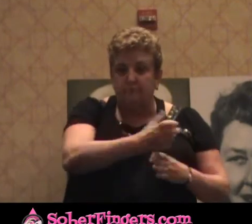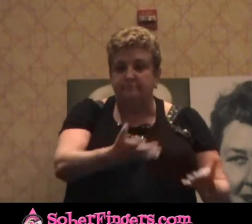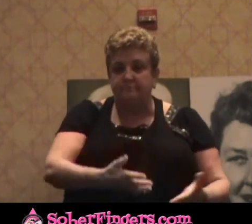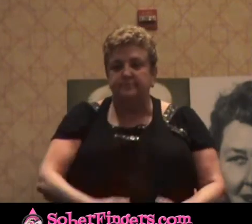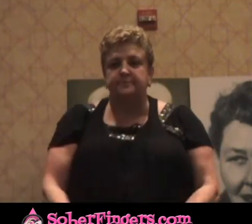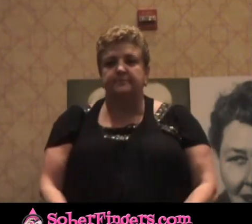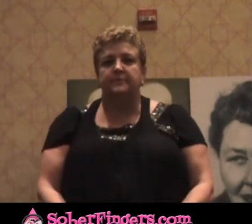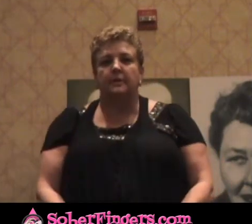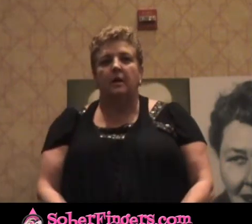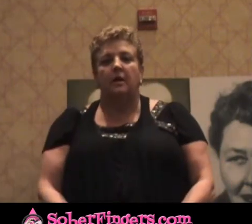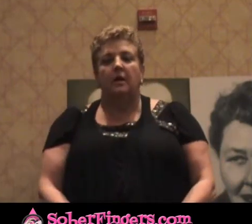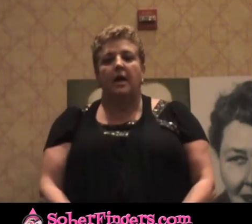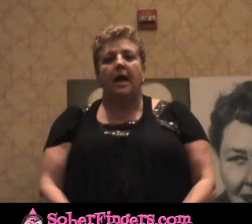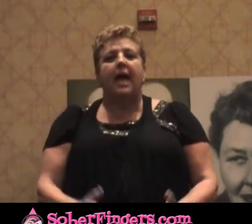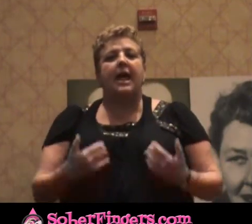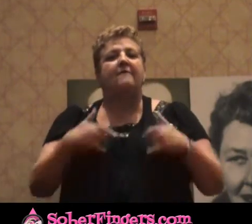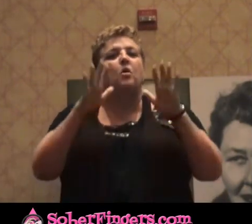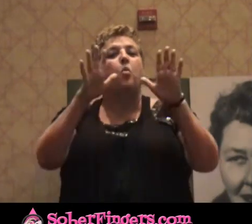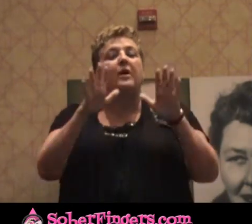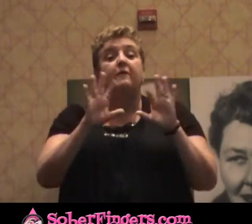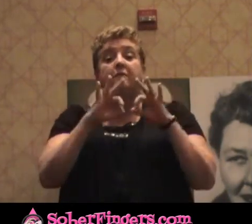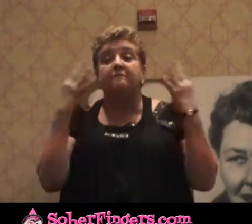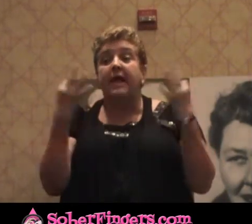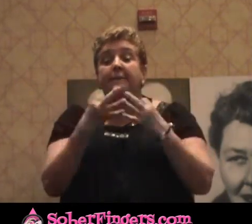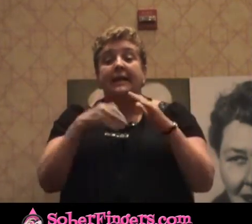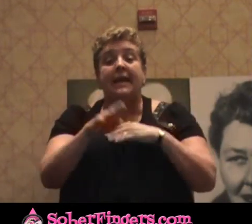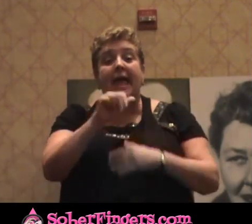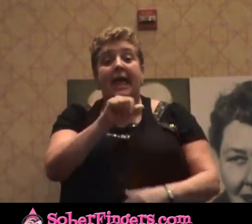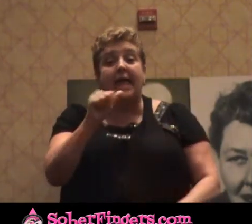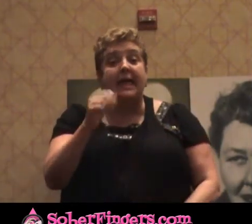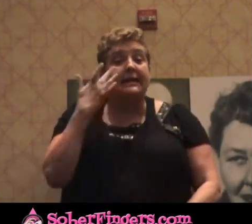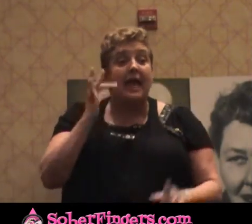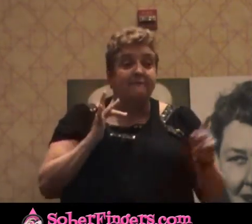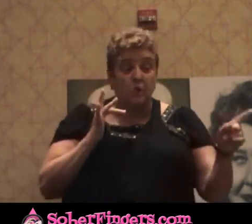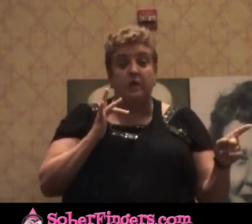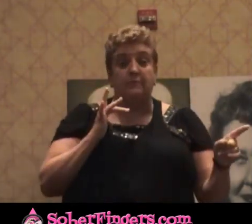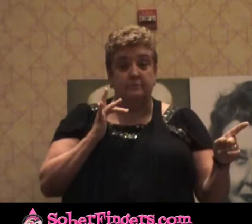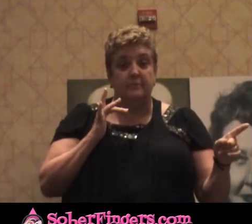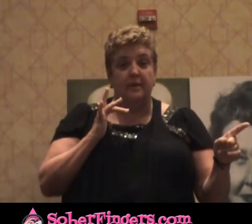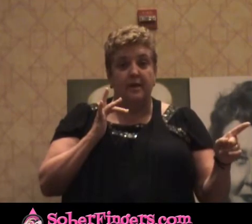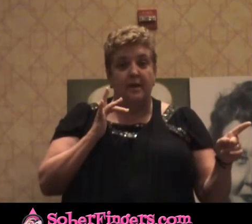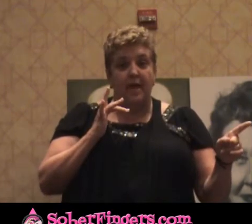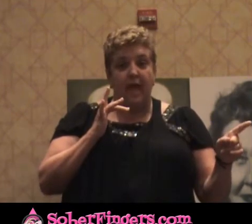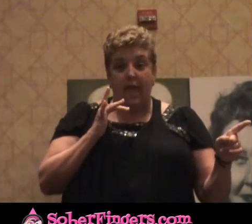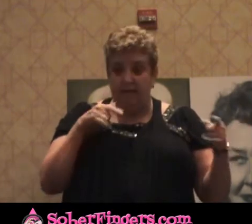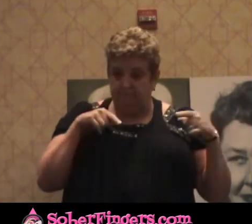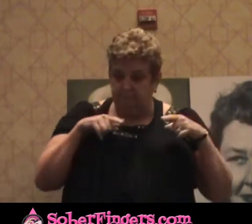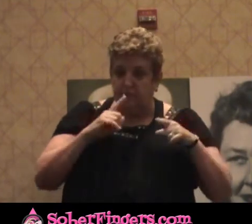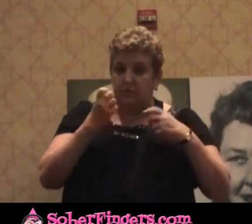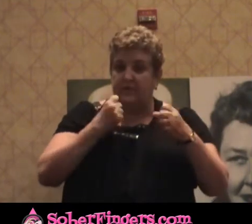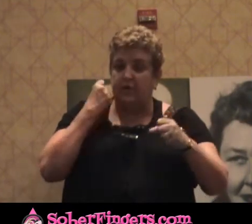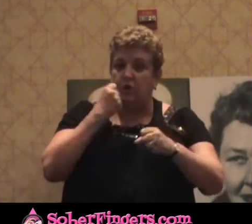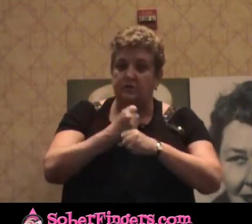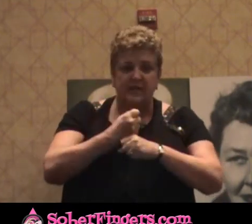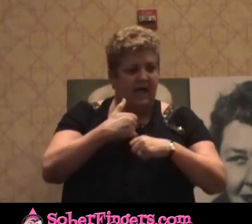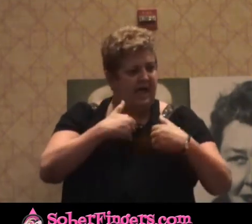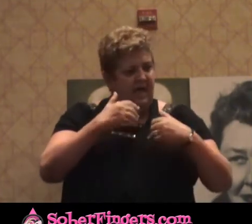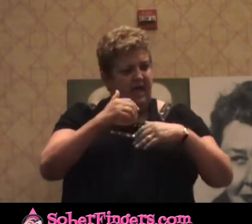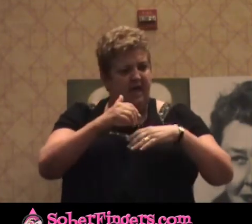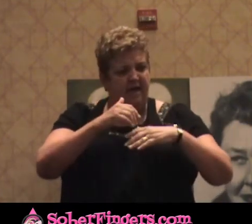And I have a wonderful family in Alcoholics Anonymous in California. And as a matter of fact, through the years, I have established relationships all over the